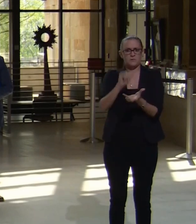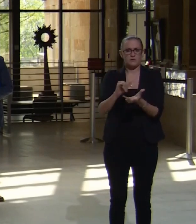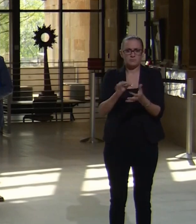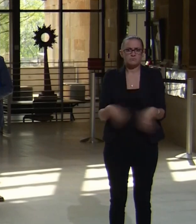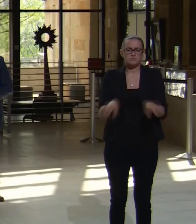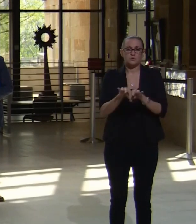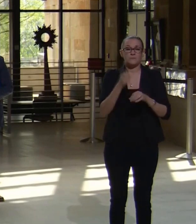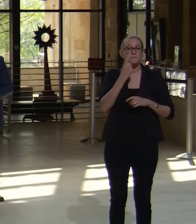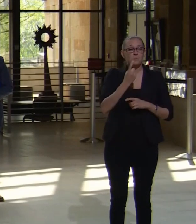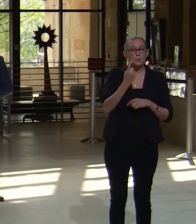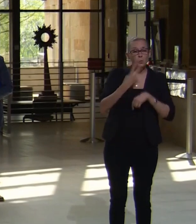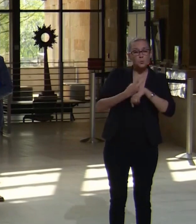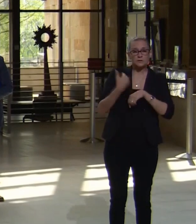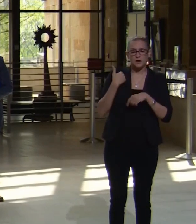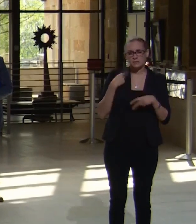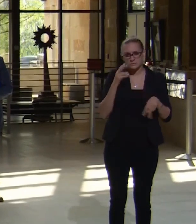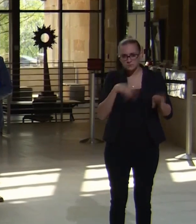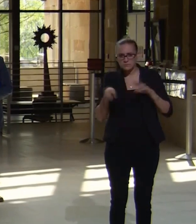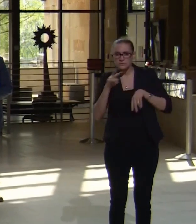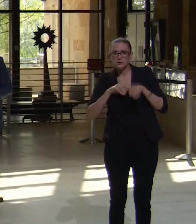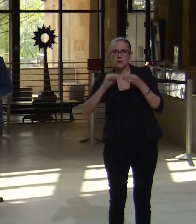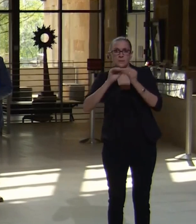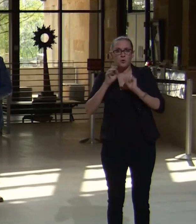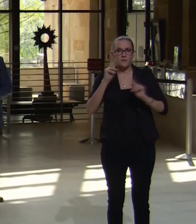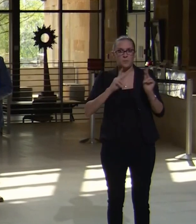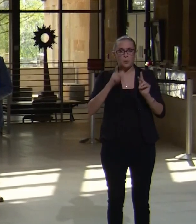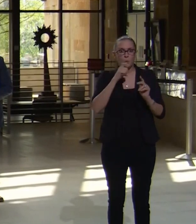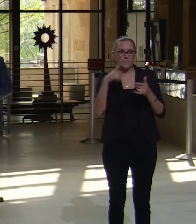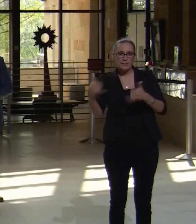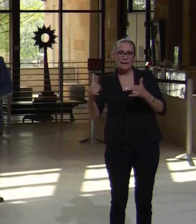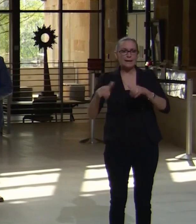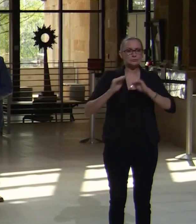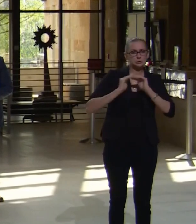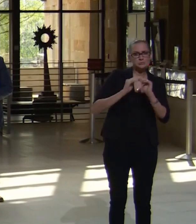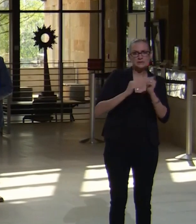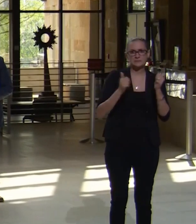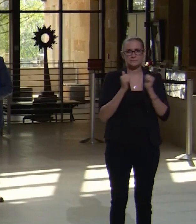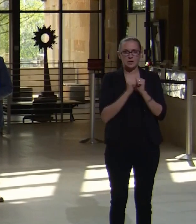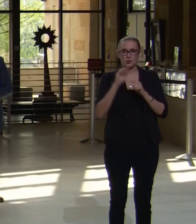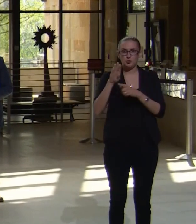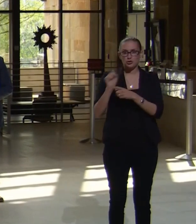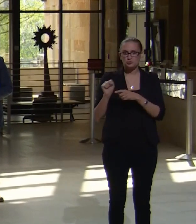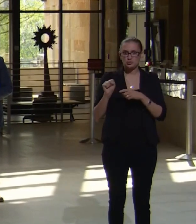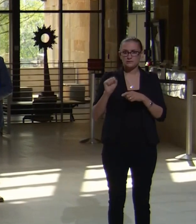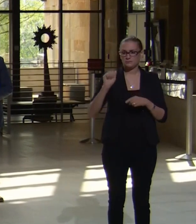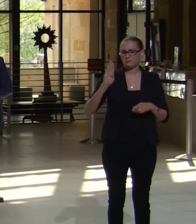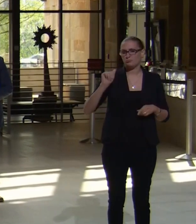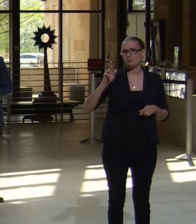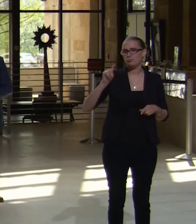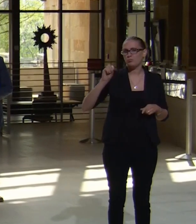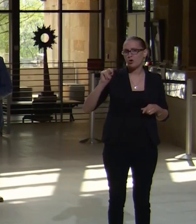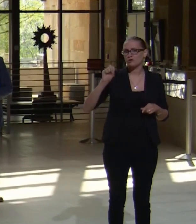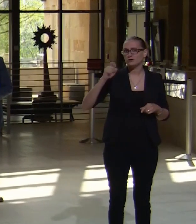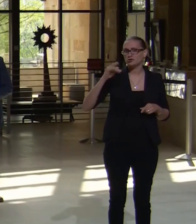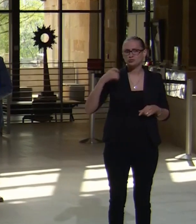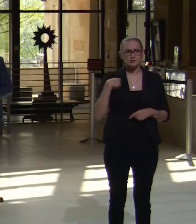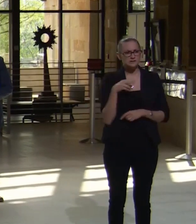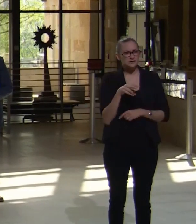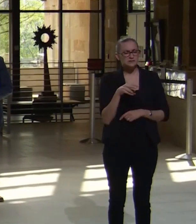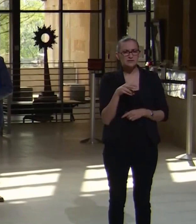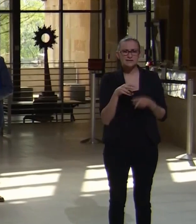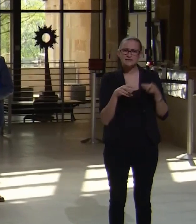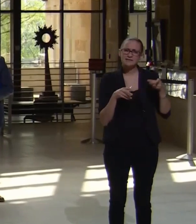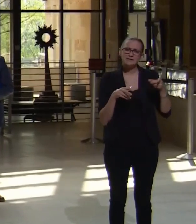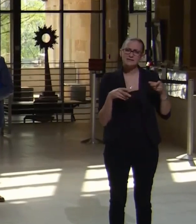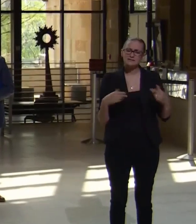know, a day or two ago, I was looking at the number of people that were playing and swimming together in Barton Springs. That makes